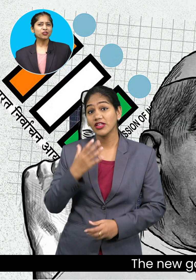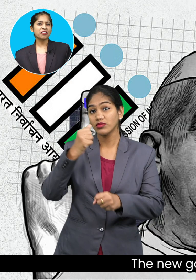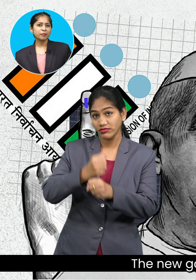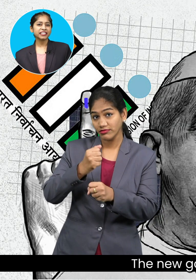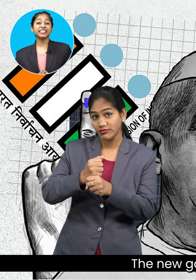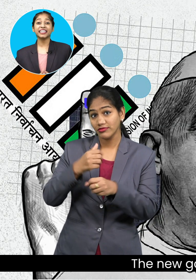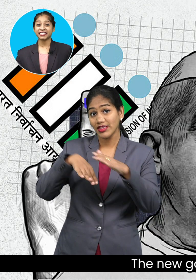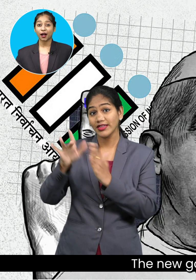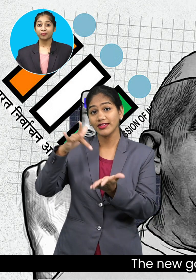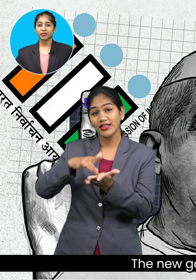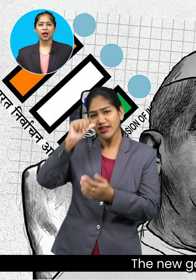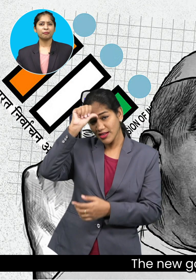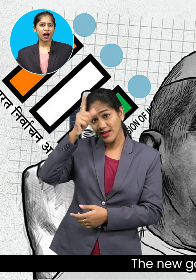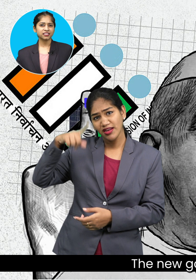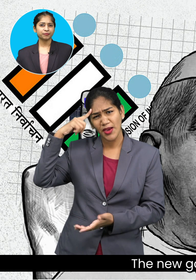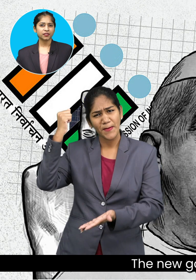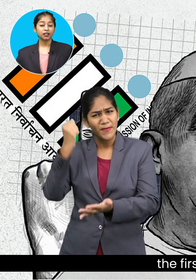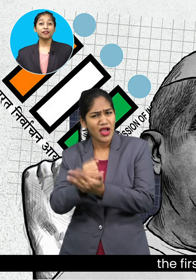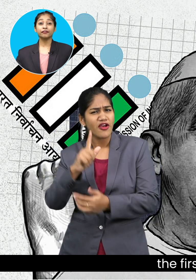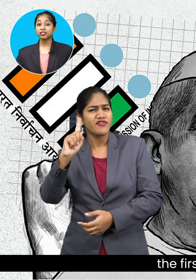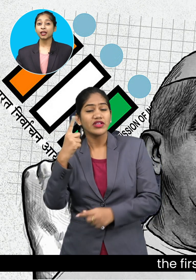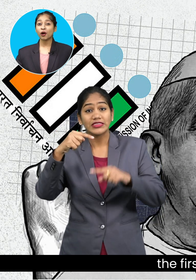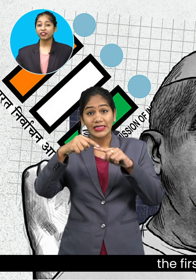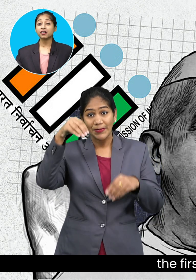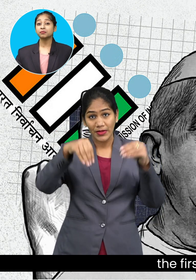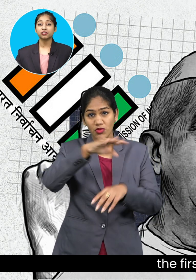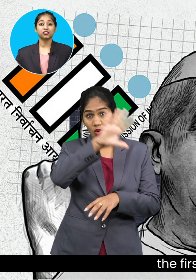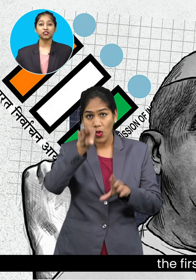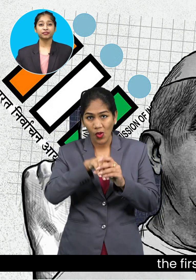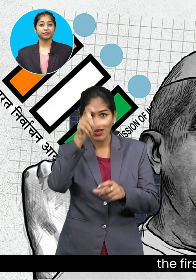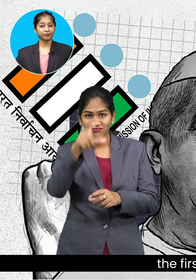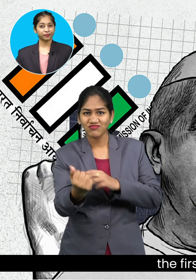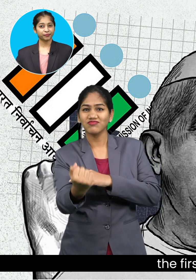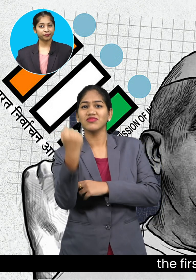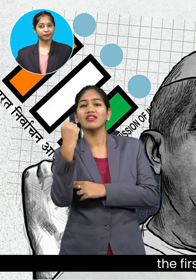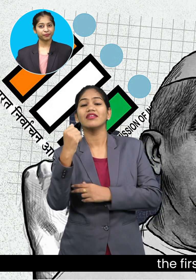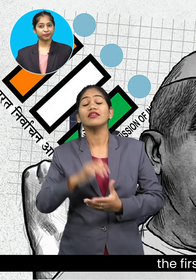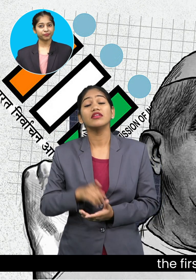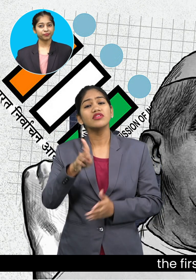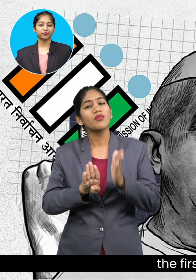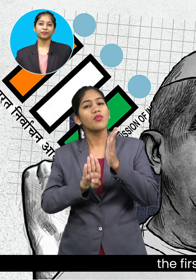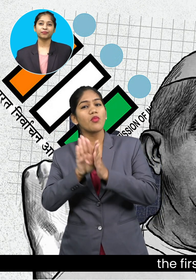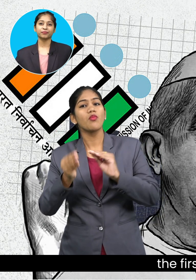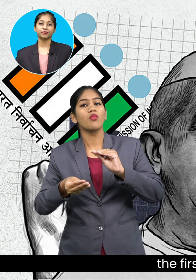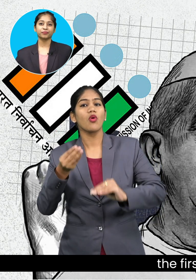The new government in India marked the first democratic upsurge,